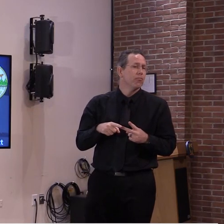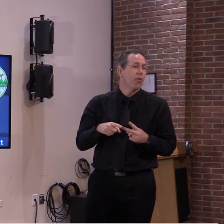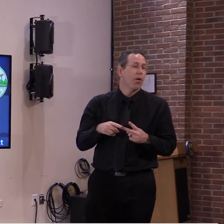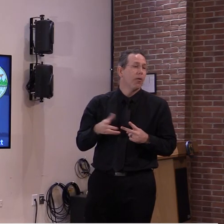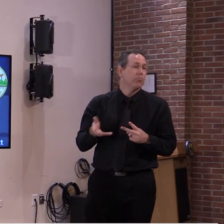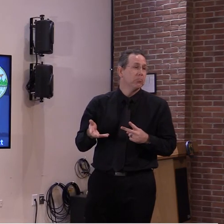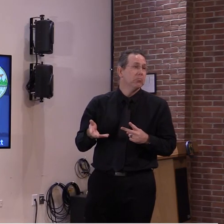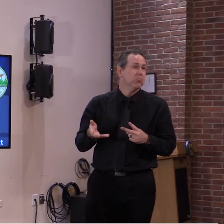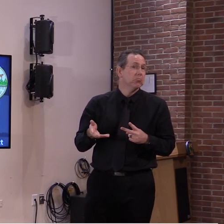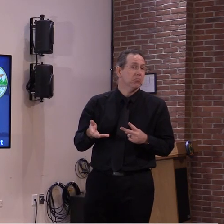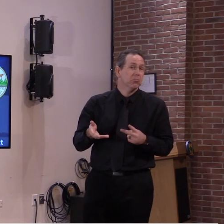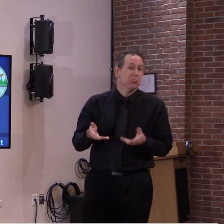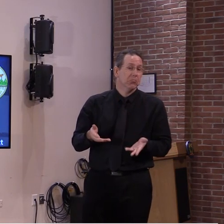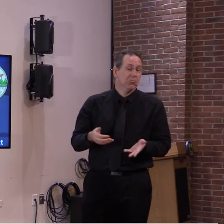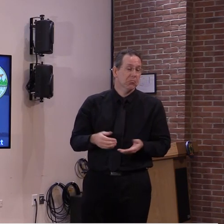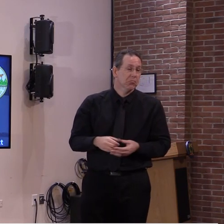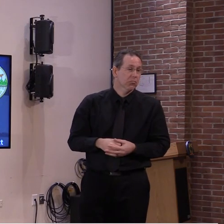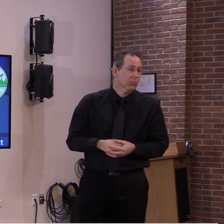Dr. Levine,